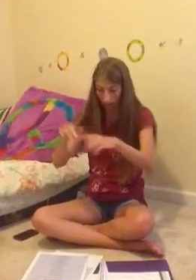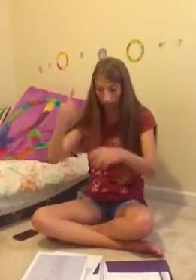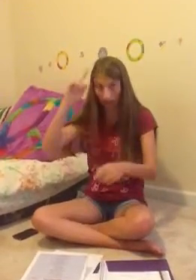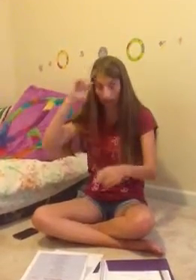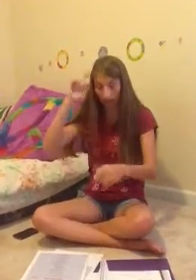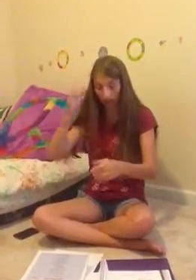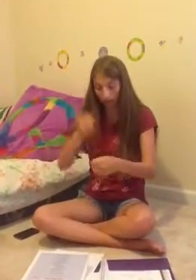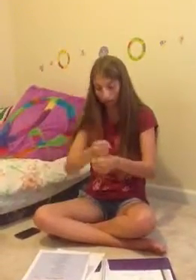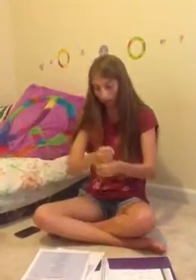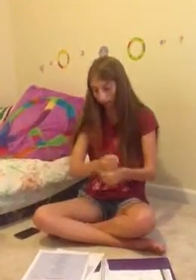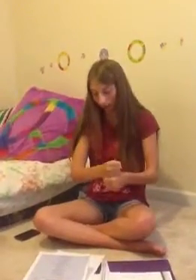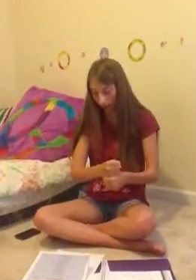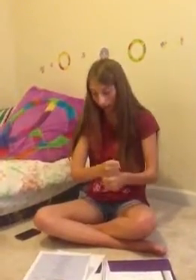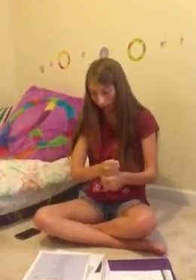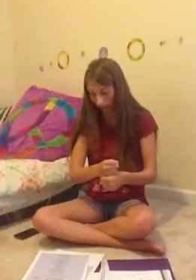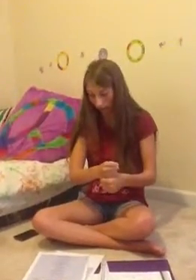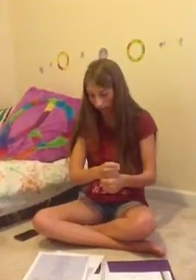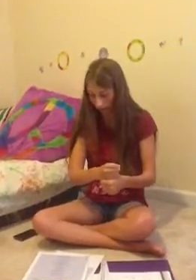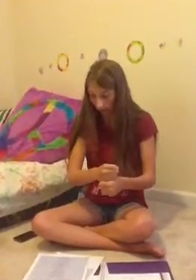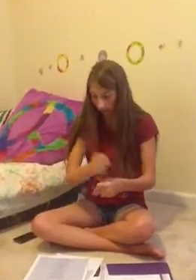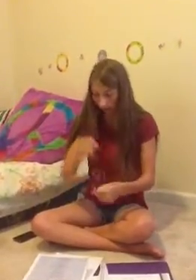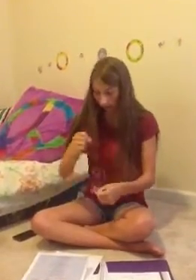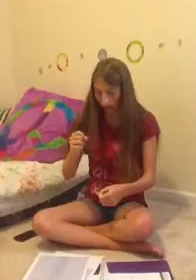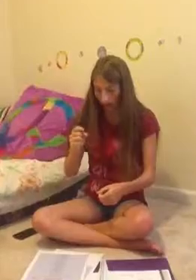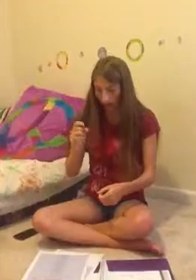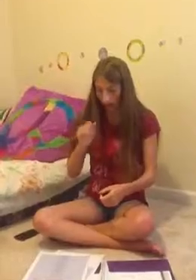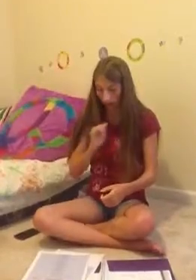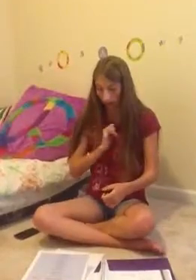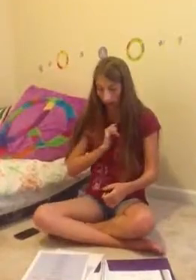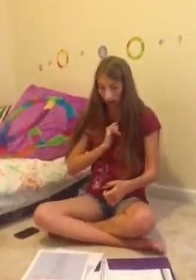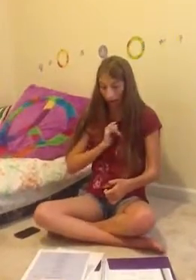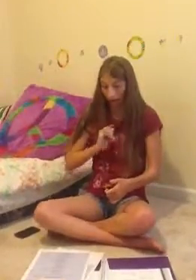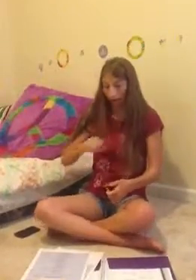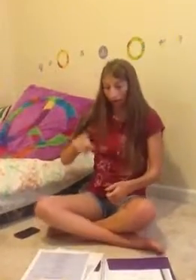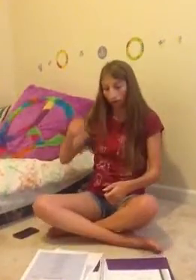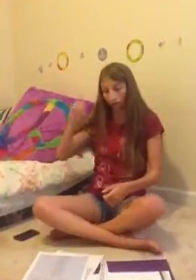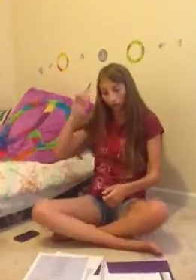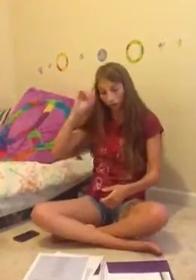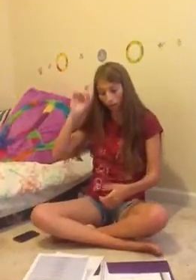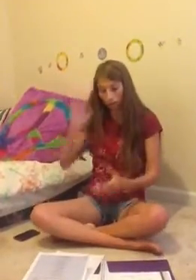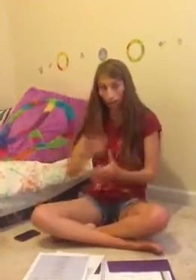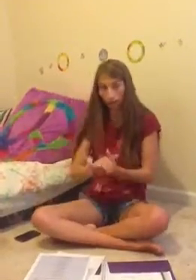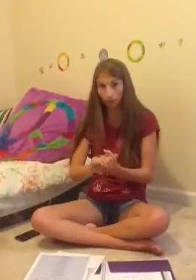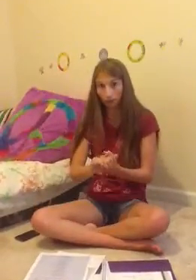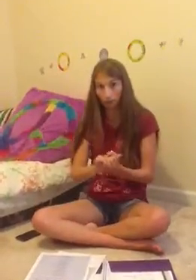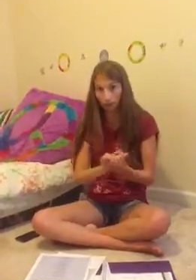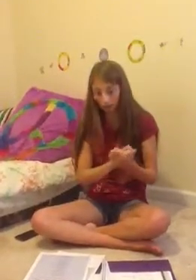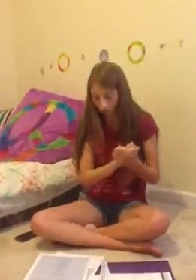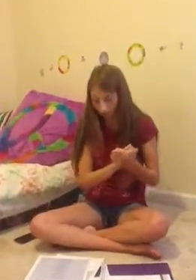in faith, I will believe. Okay.